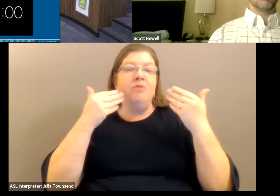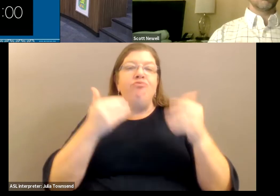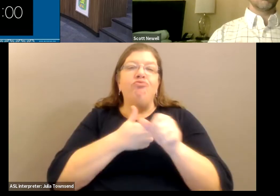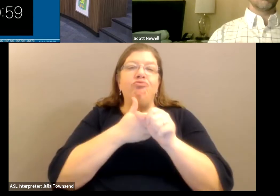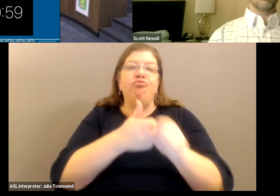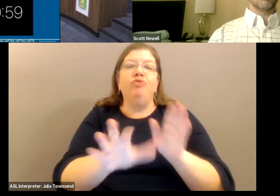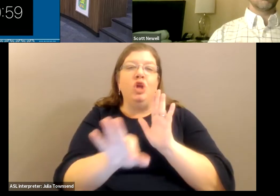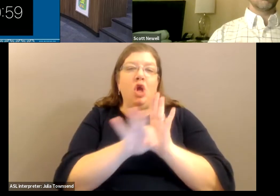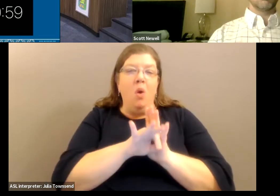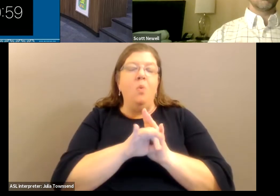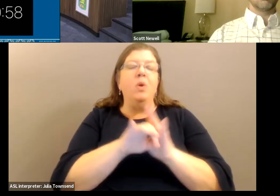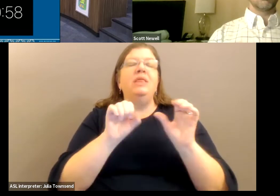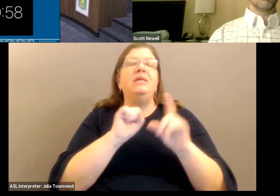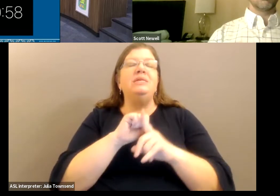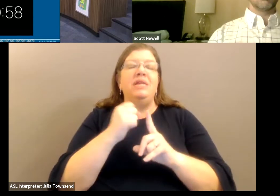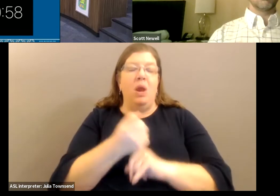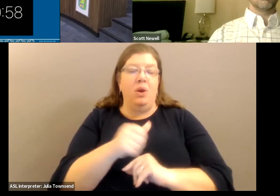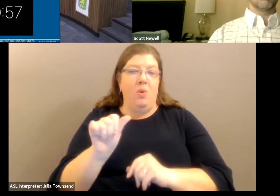A.